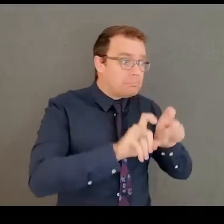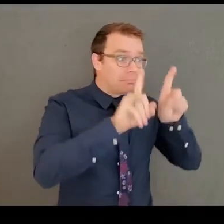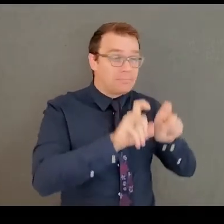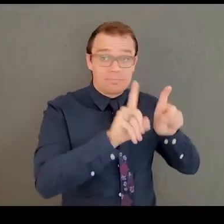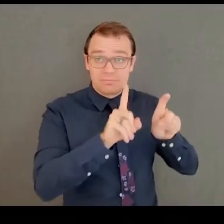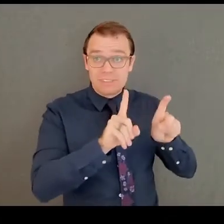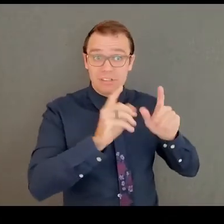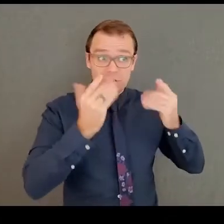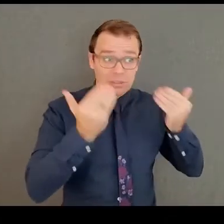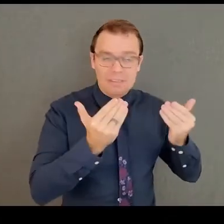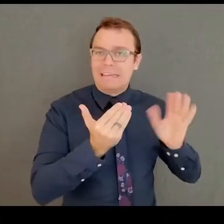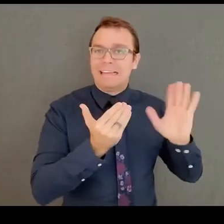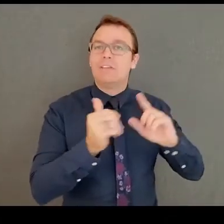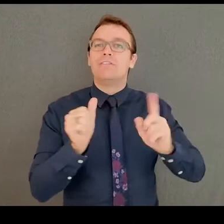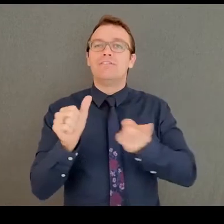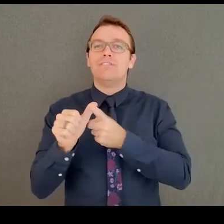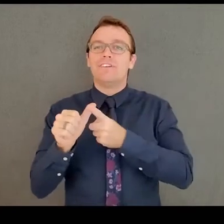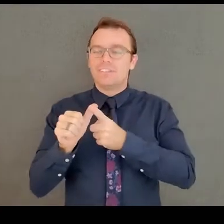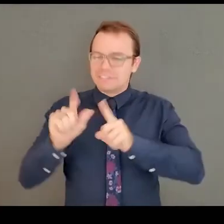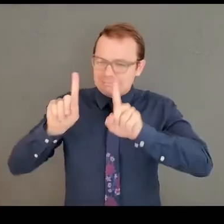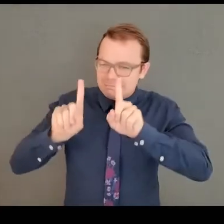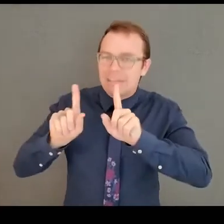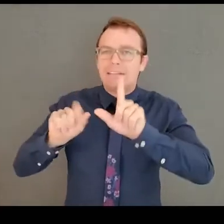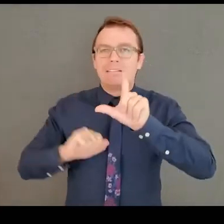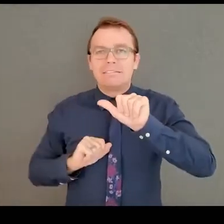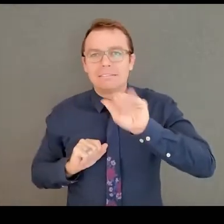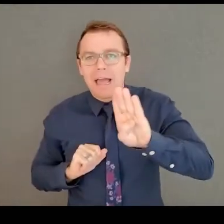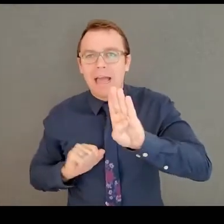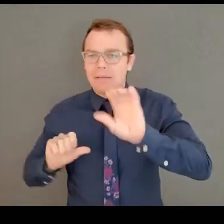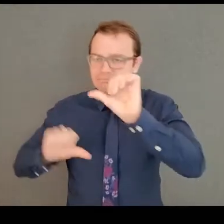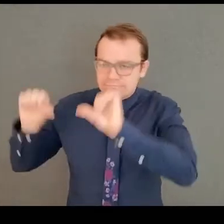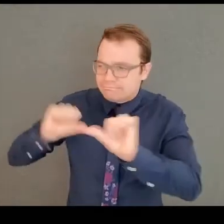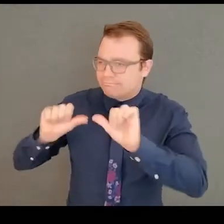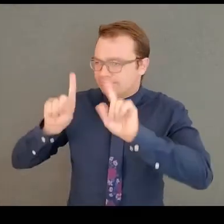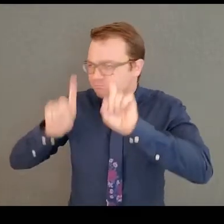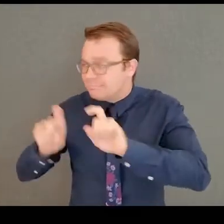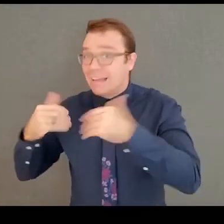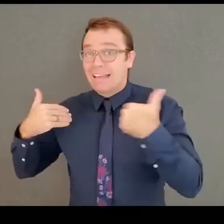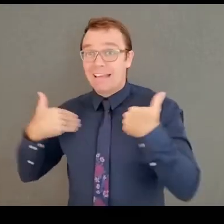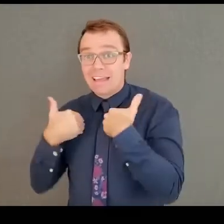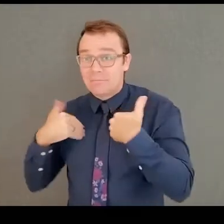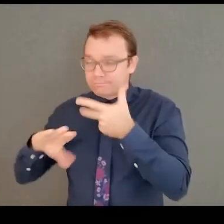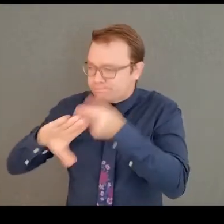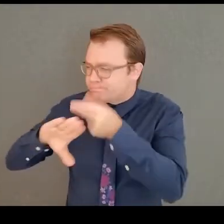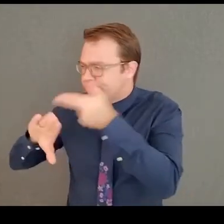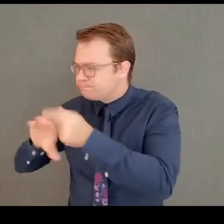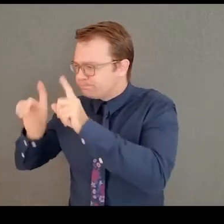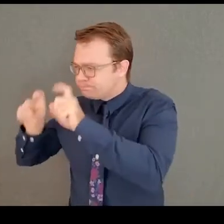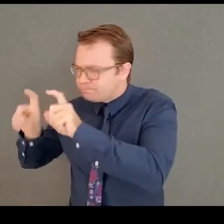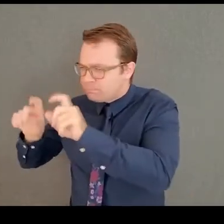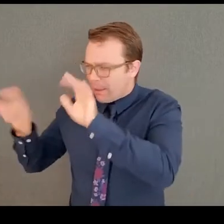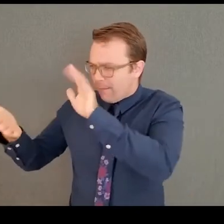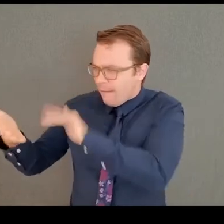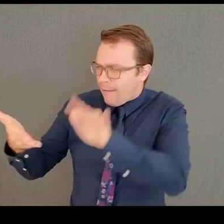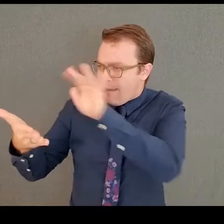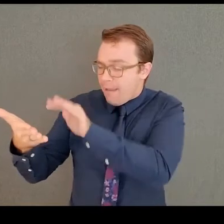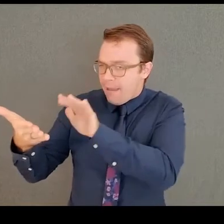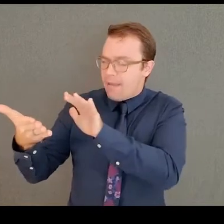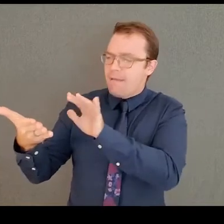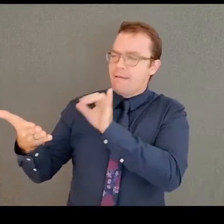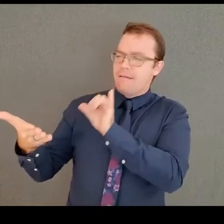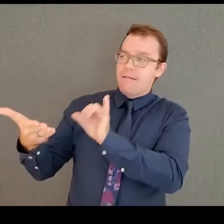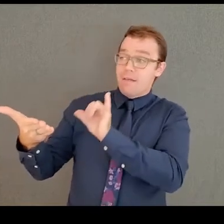people join studies that test vaccines or antibodies, scientists thoroughly test them in the laboratory and in animals. Scientists